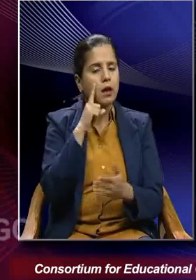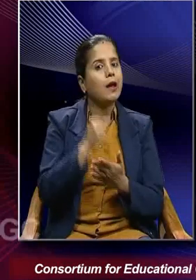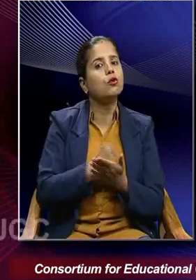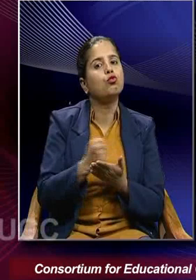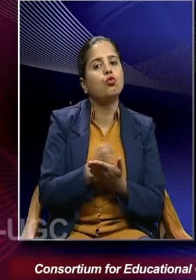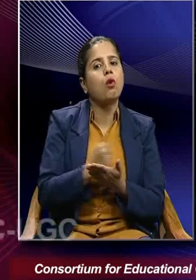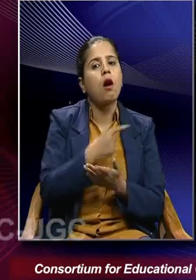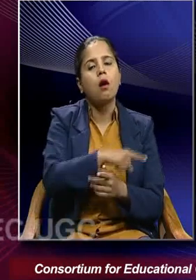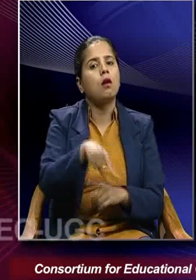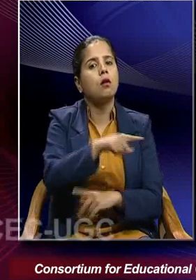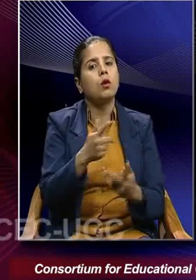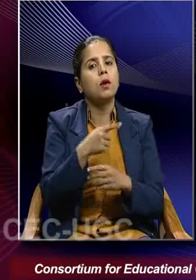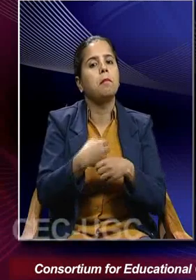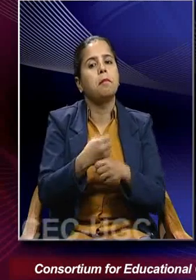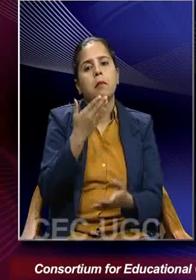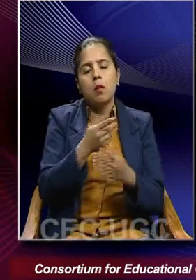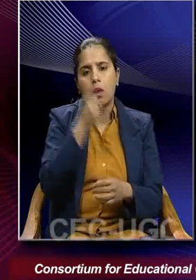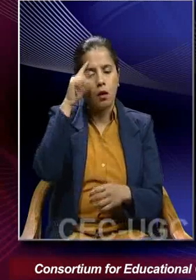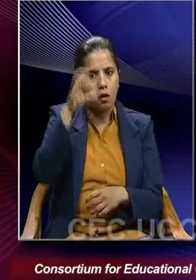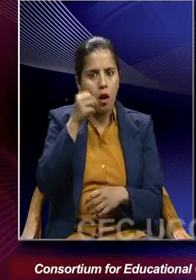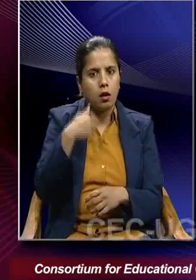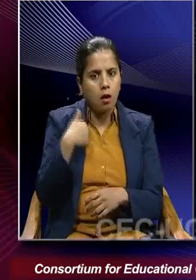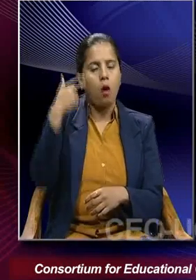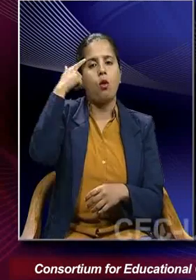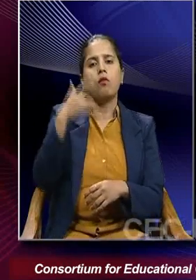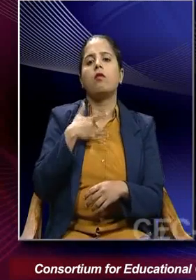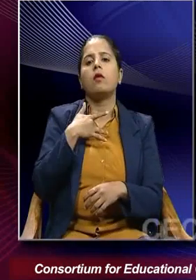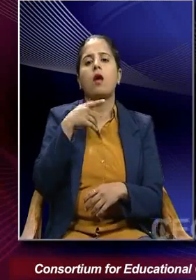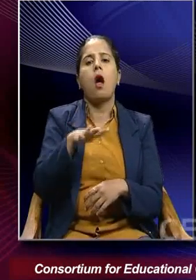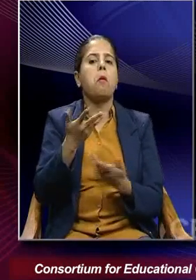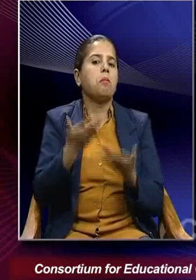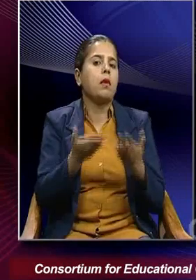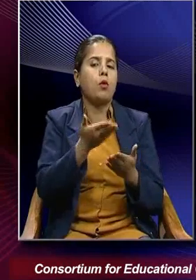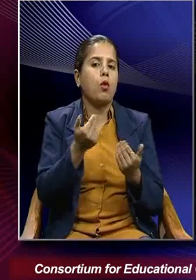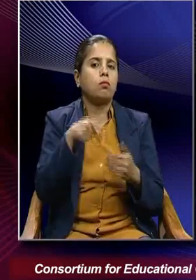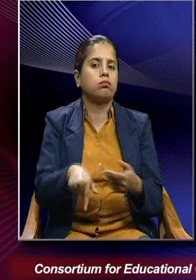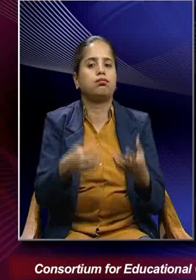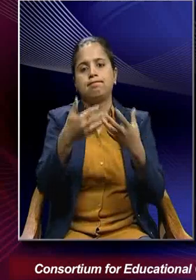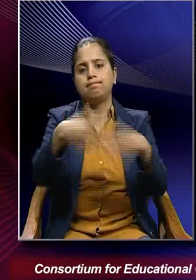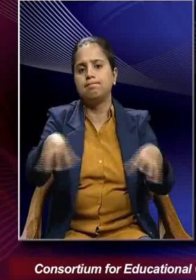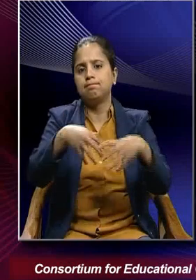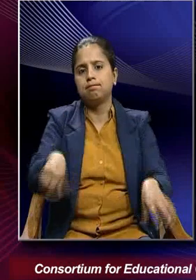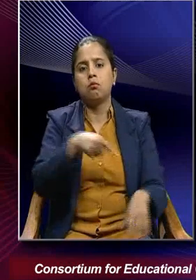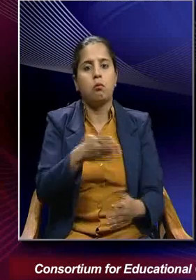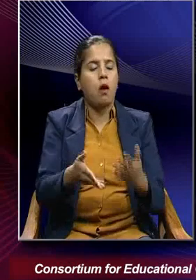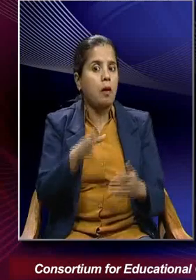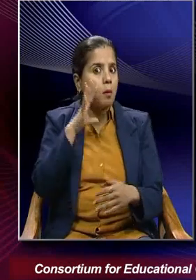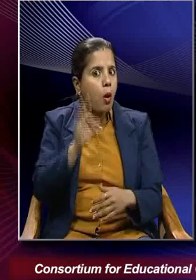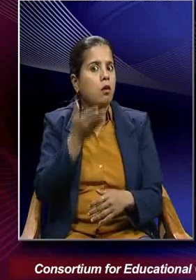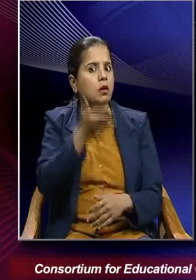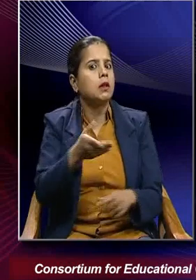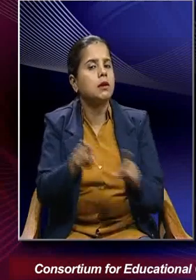to make Gandhi realize that how partition would be an inevitability in that context.